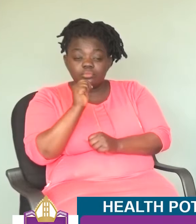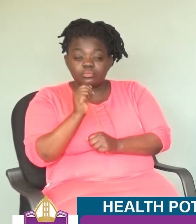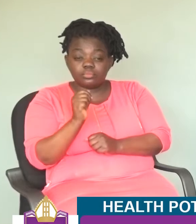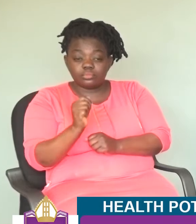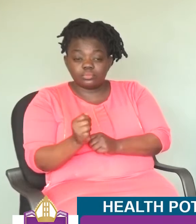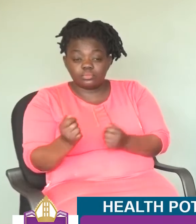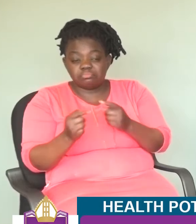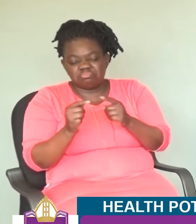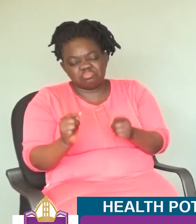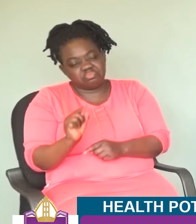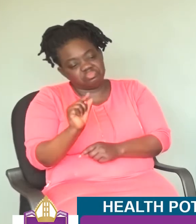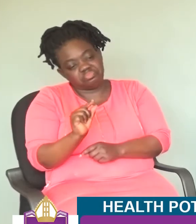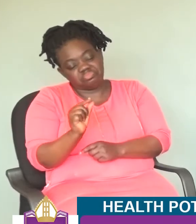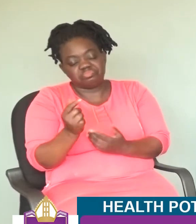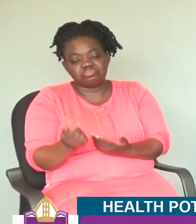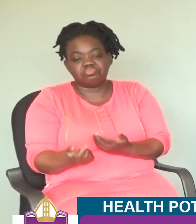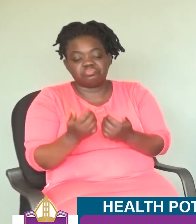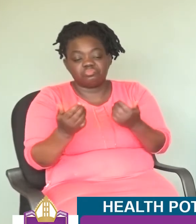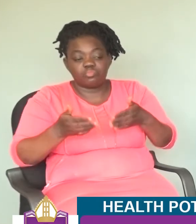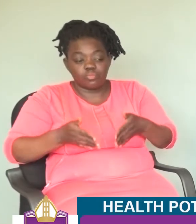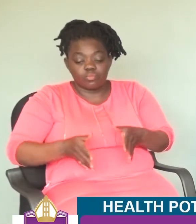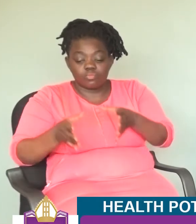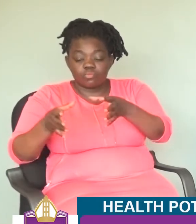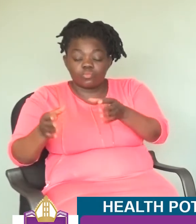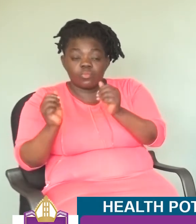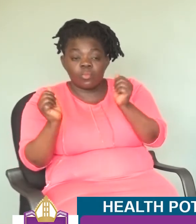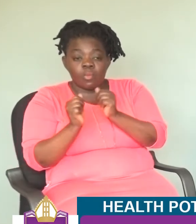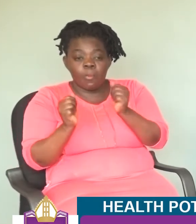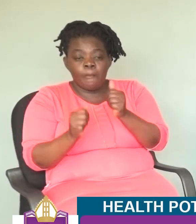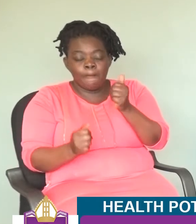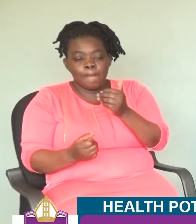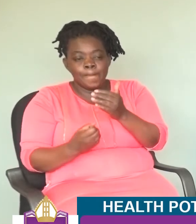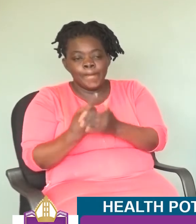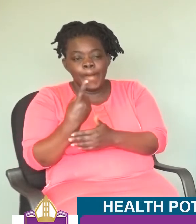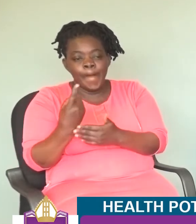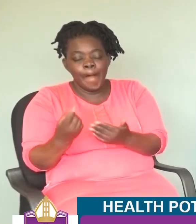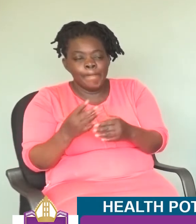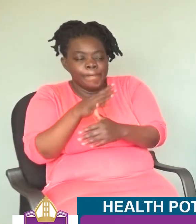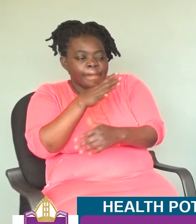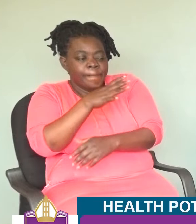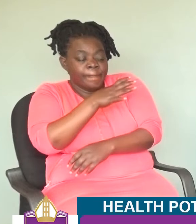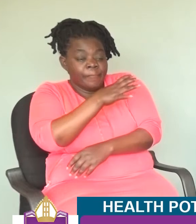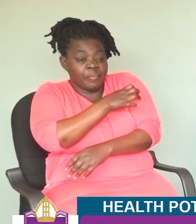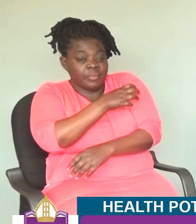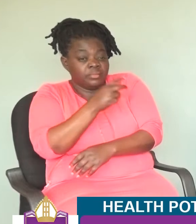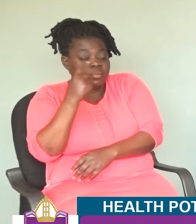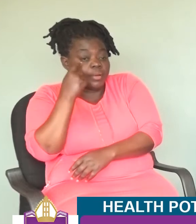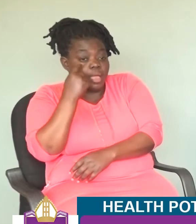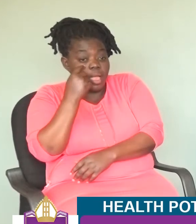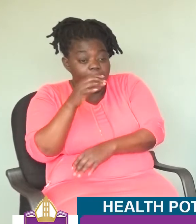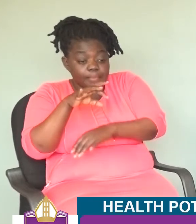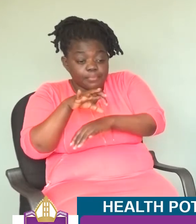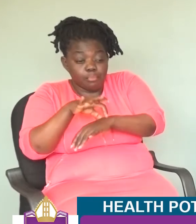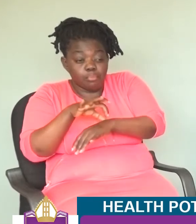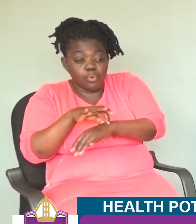some few children are born. This is a group of diseases which cause the pressure within the eyeball to actually